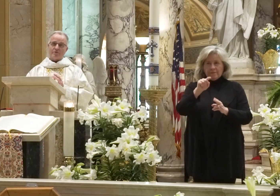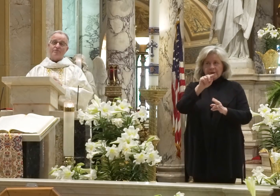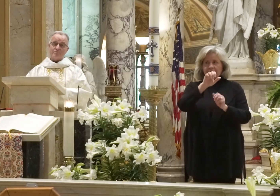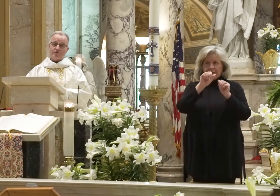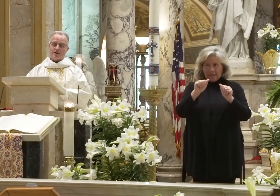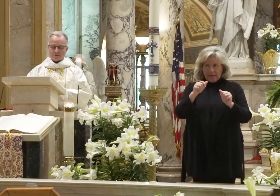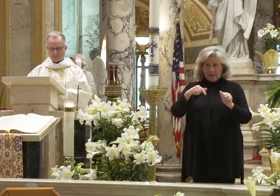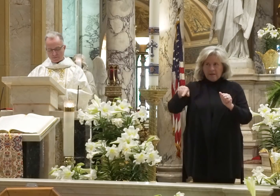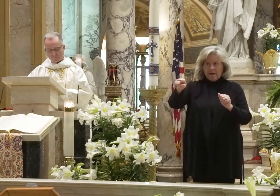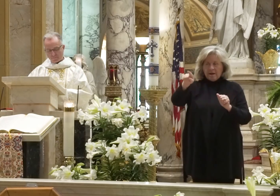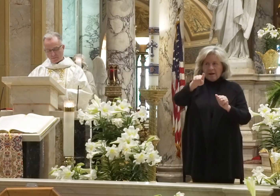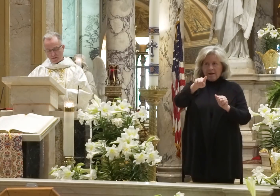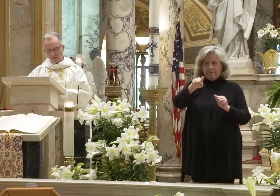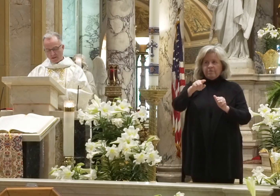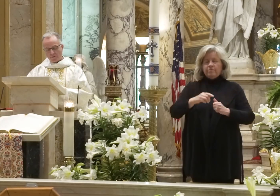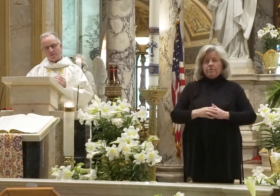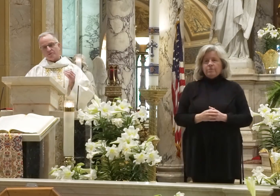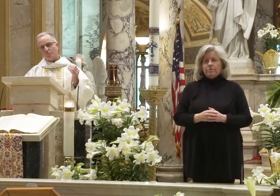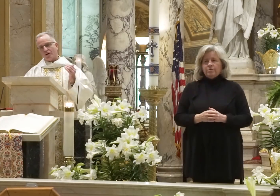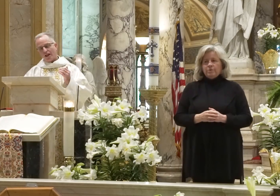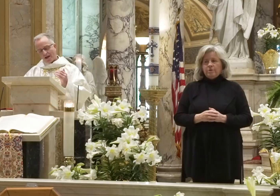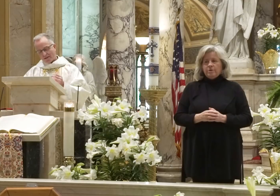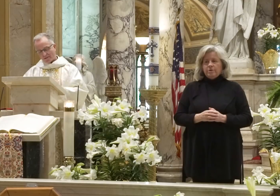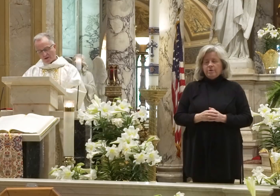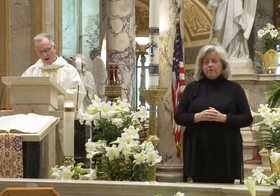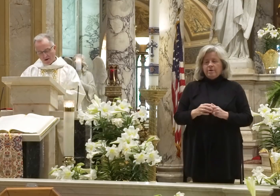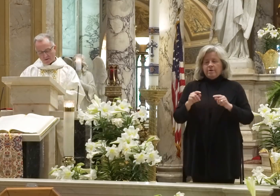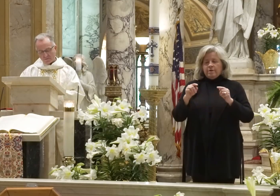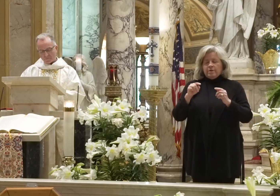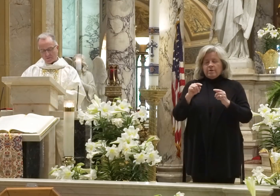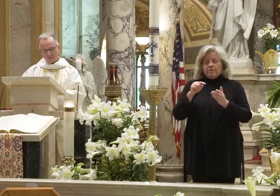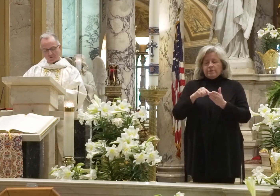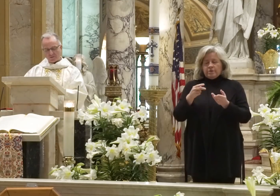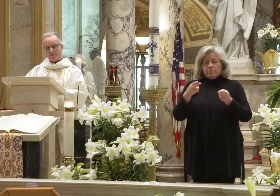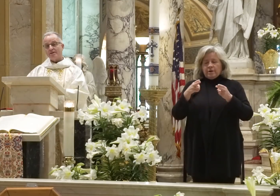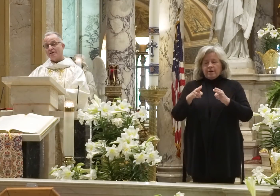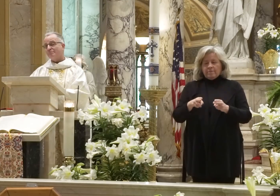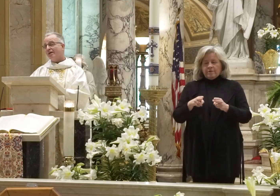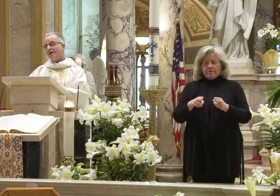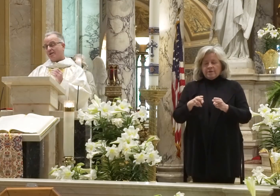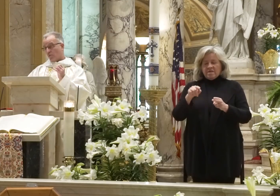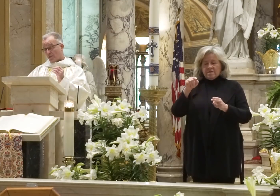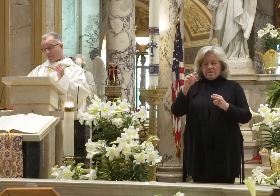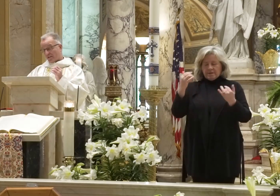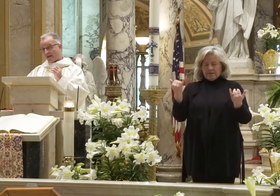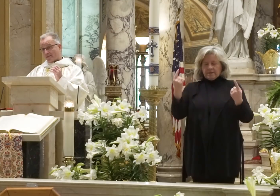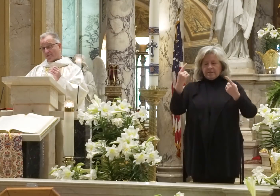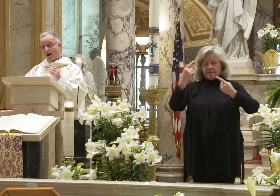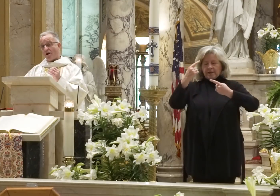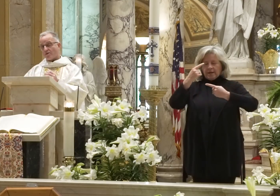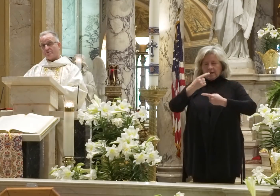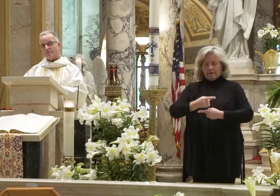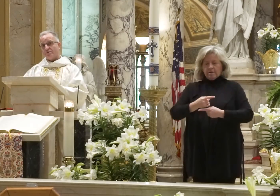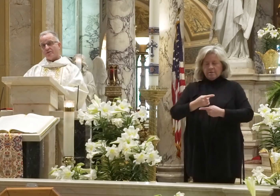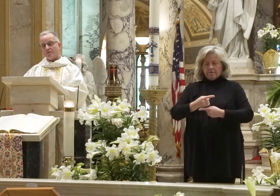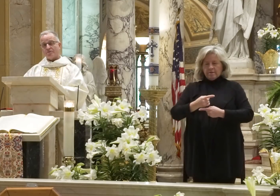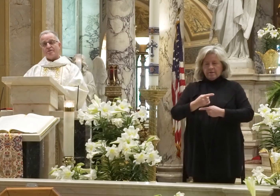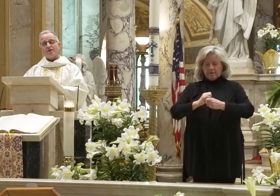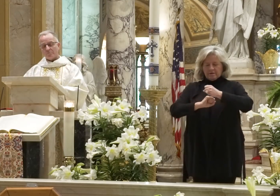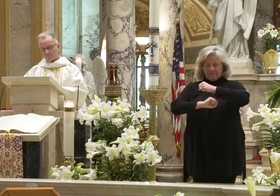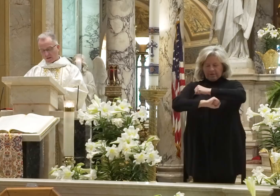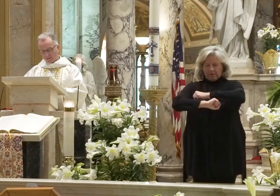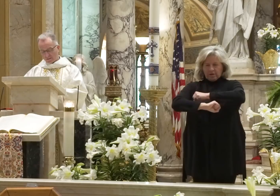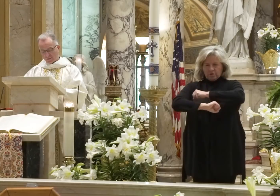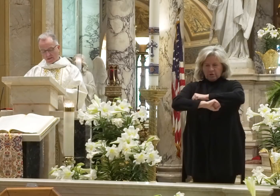also happen for us. This is what lies at the heart of this particular Sunday, and it lies at the heart of